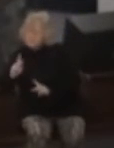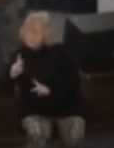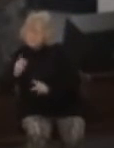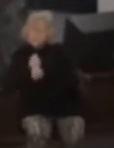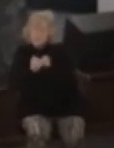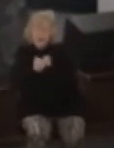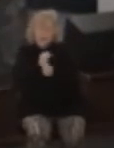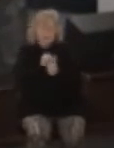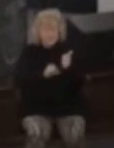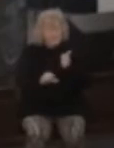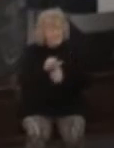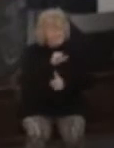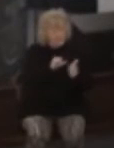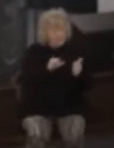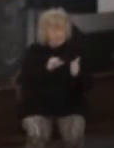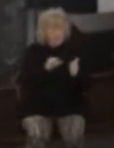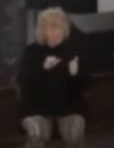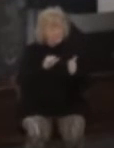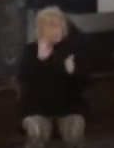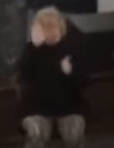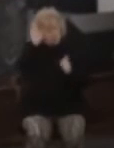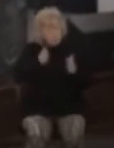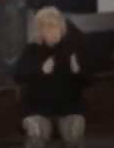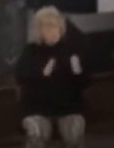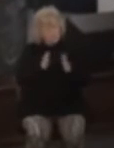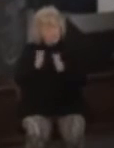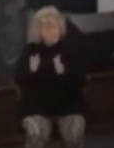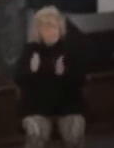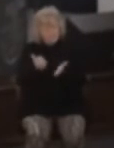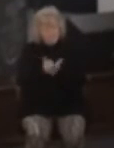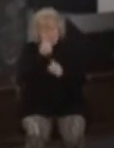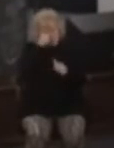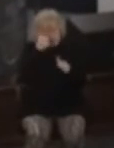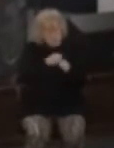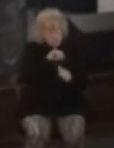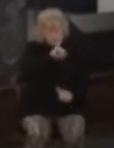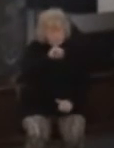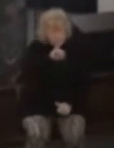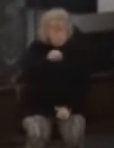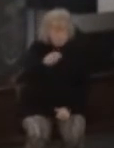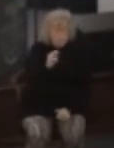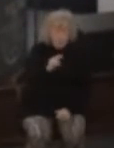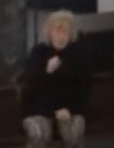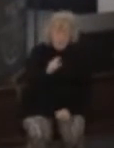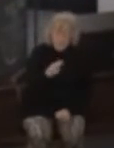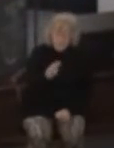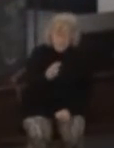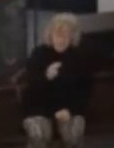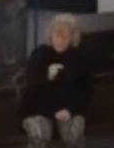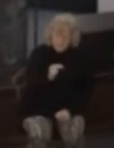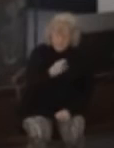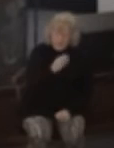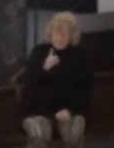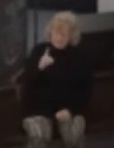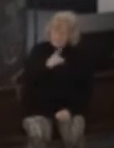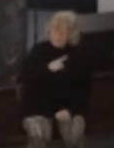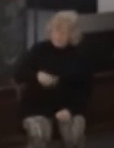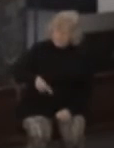other the way that you want us to. Lord, help us to remember this story of Jonathan and David, but also of